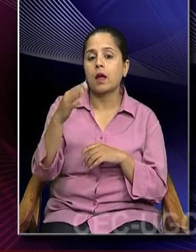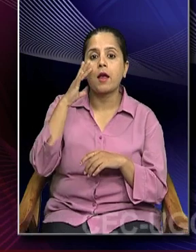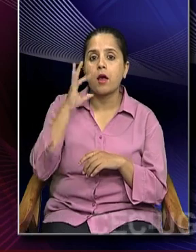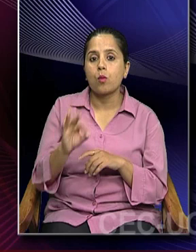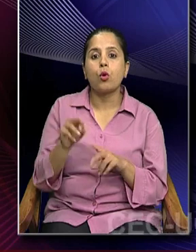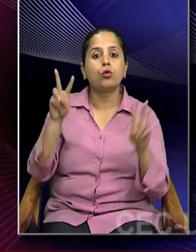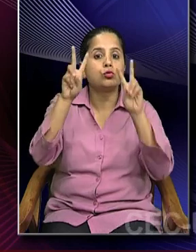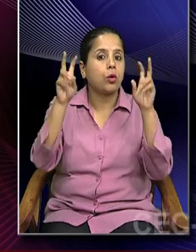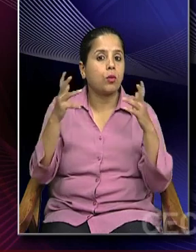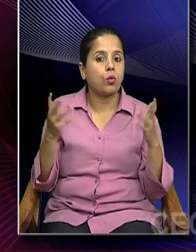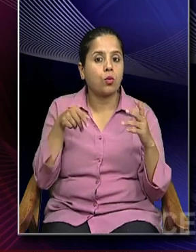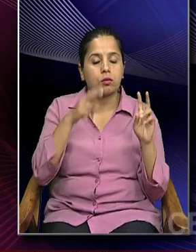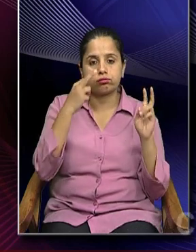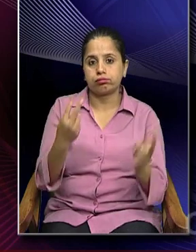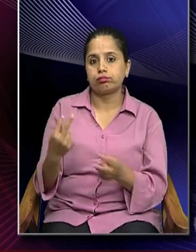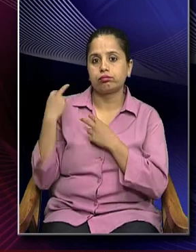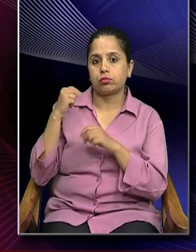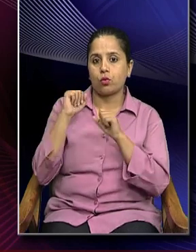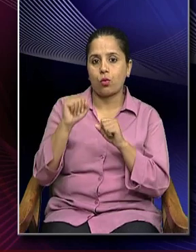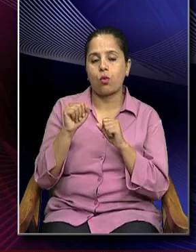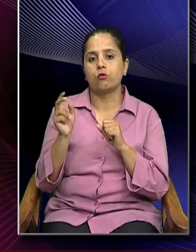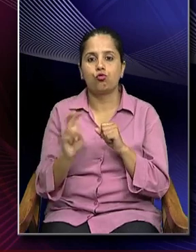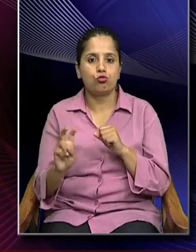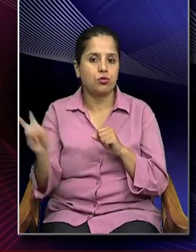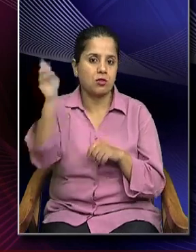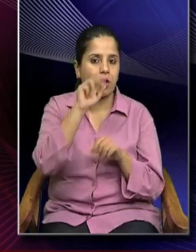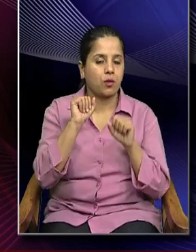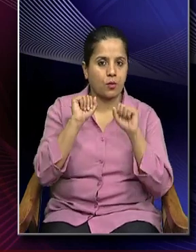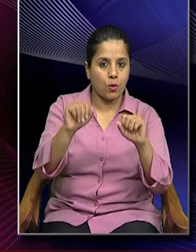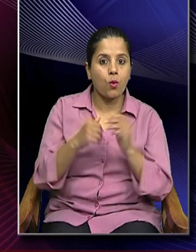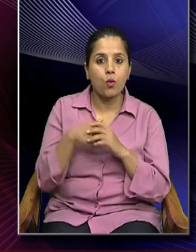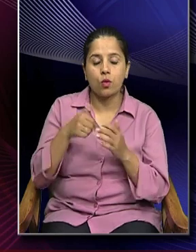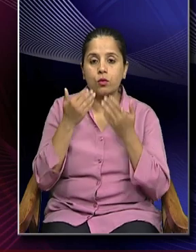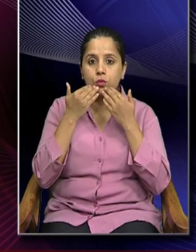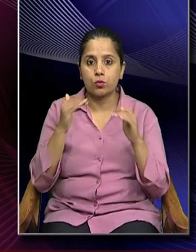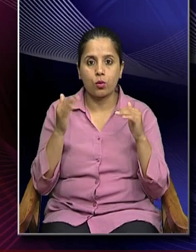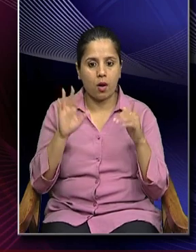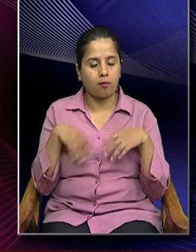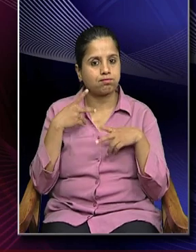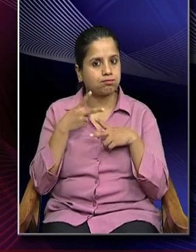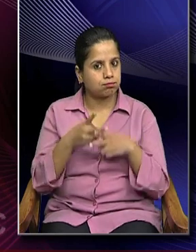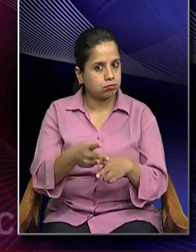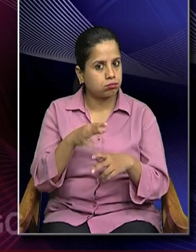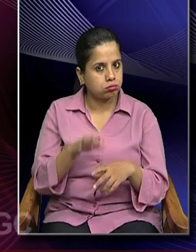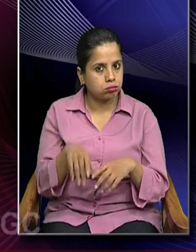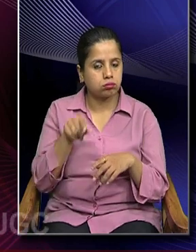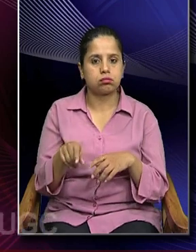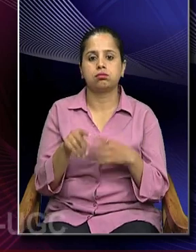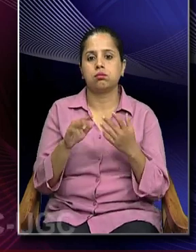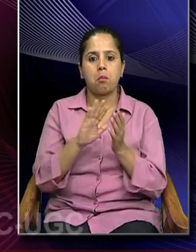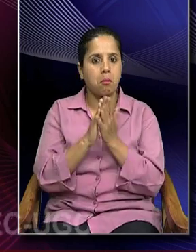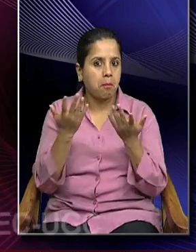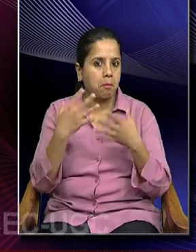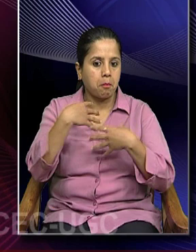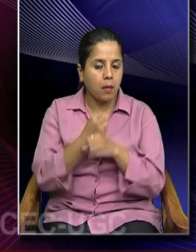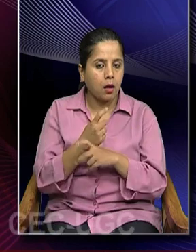aspect is your reflective journals. The students maintain the journals